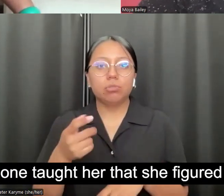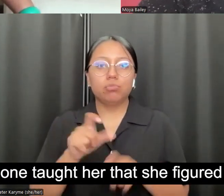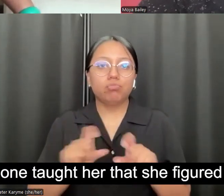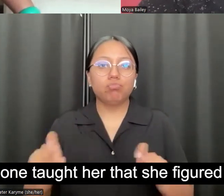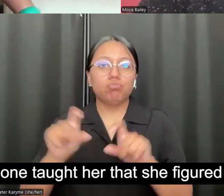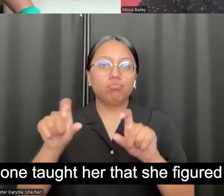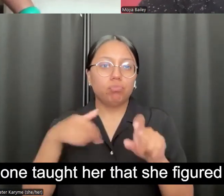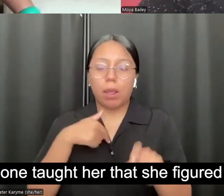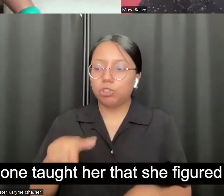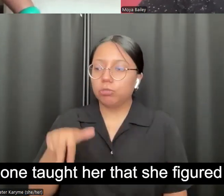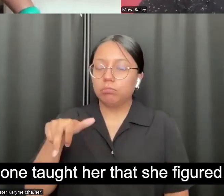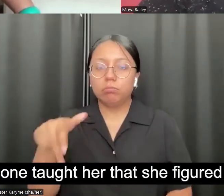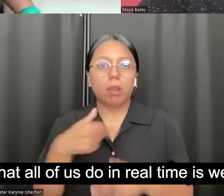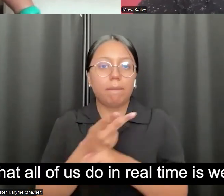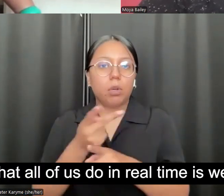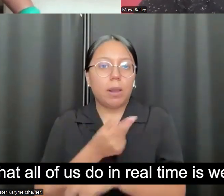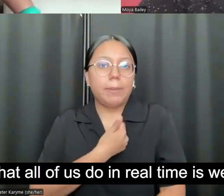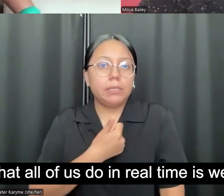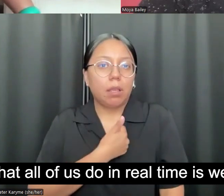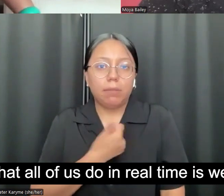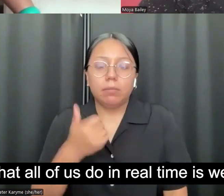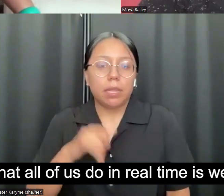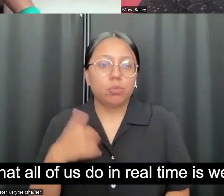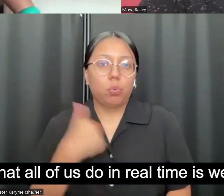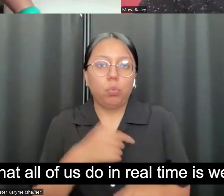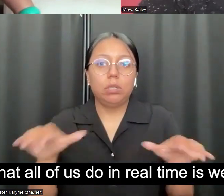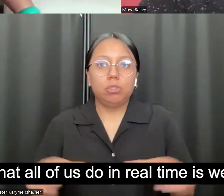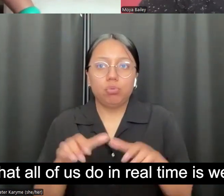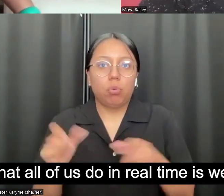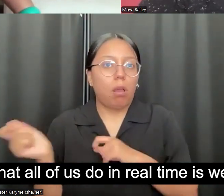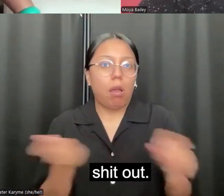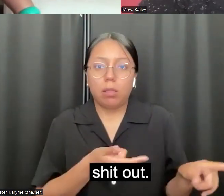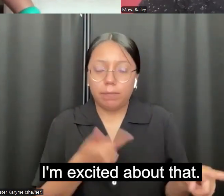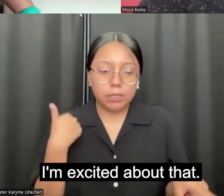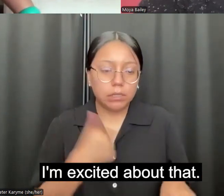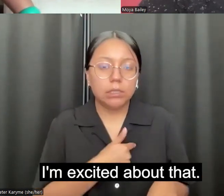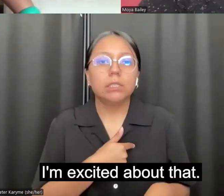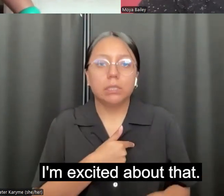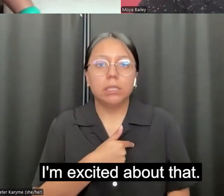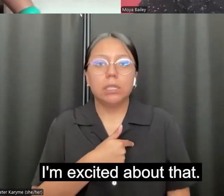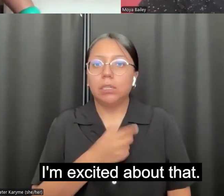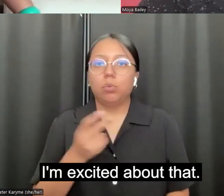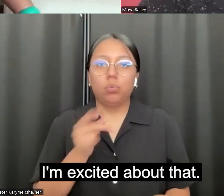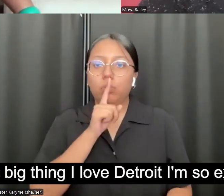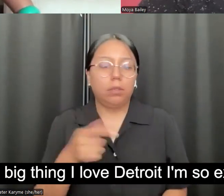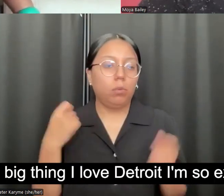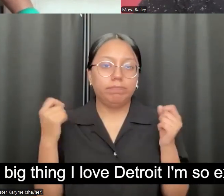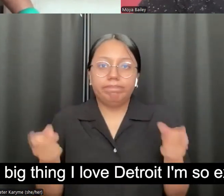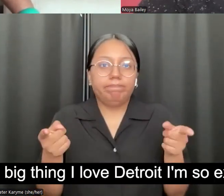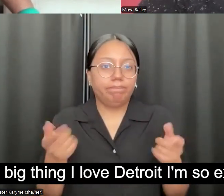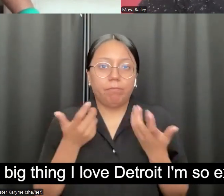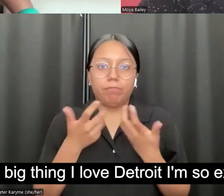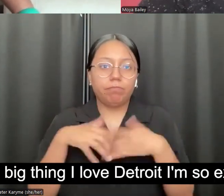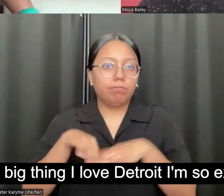that. She figured that out. That's what we do. That's what all of us do in real time is we just figure shit out. So I'm excited about that. And then the